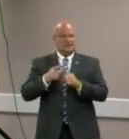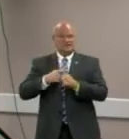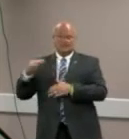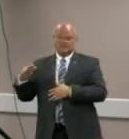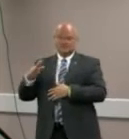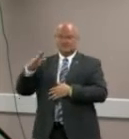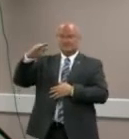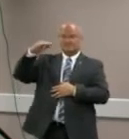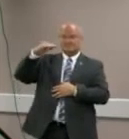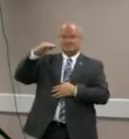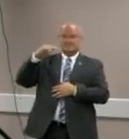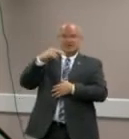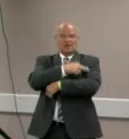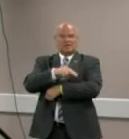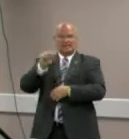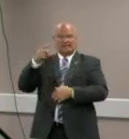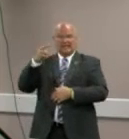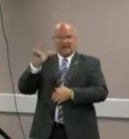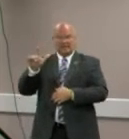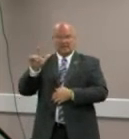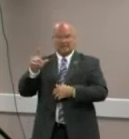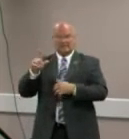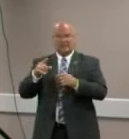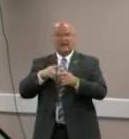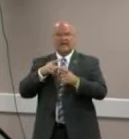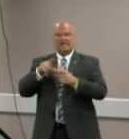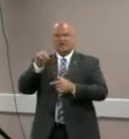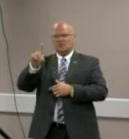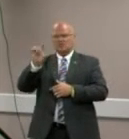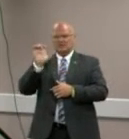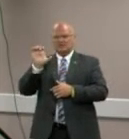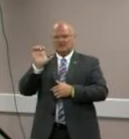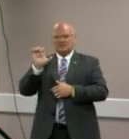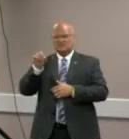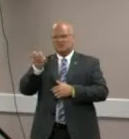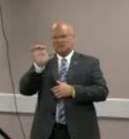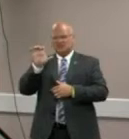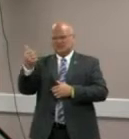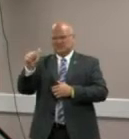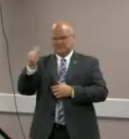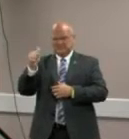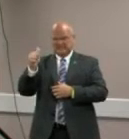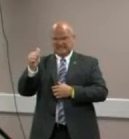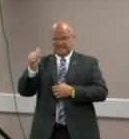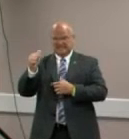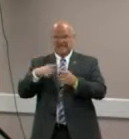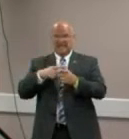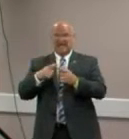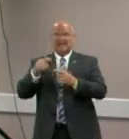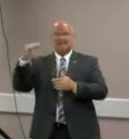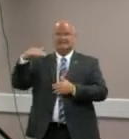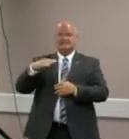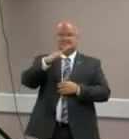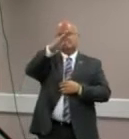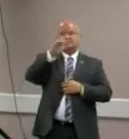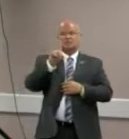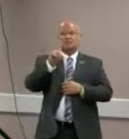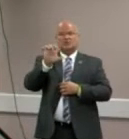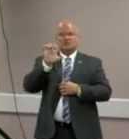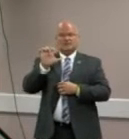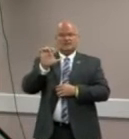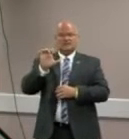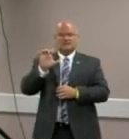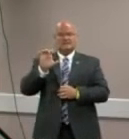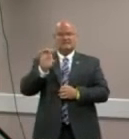peak on hospitalizations in April at about 110. And now we're up to